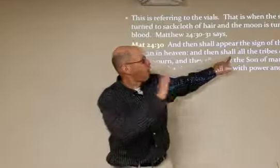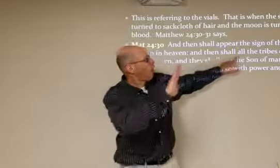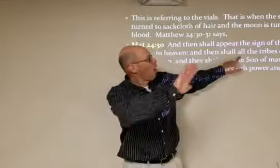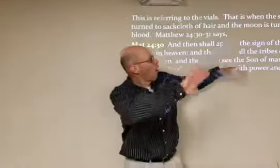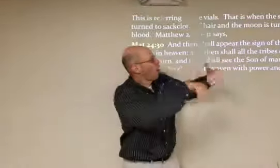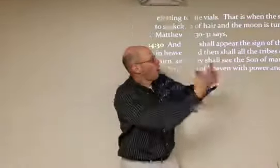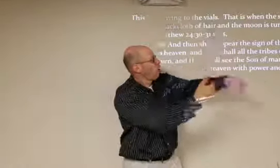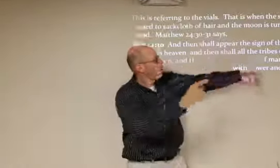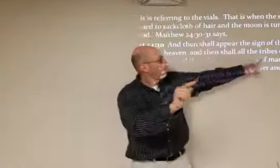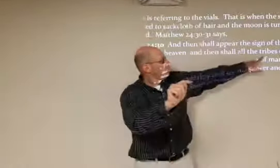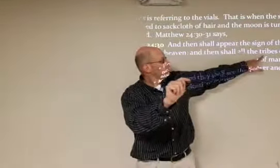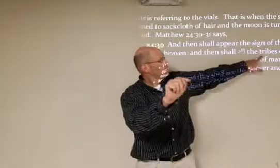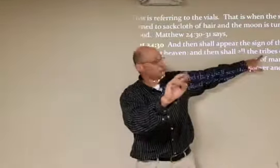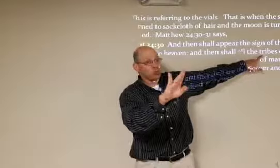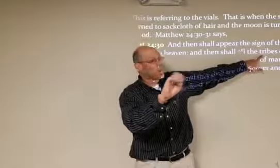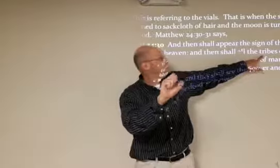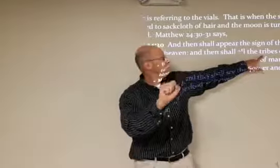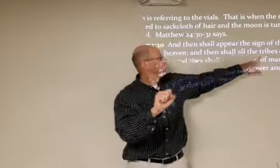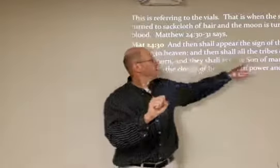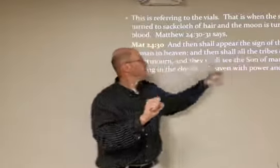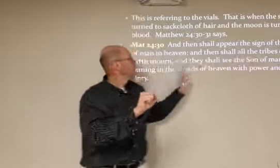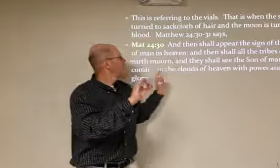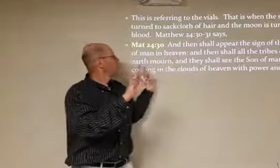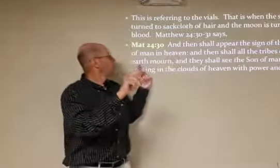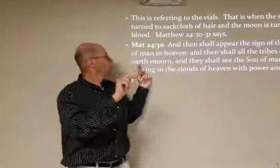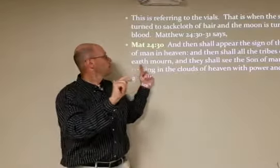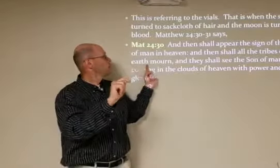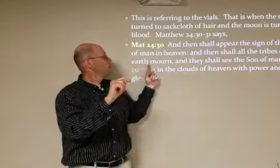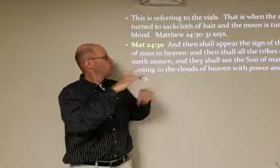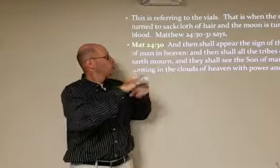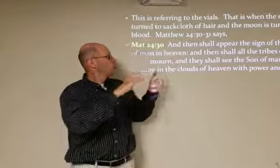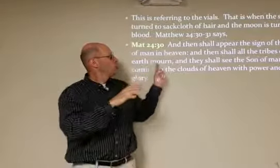And then shall all the tribes of the earth mourn,